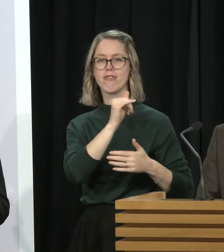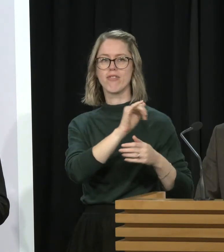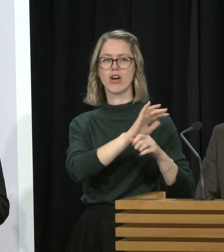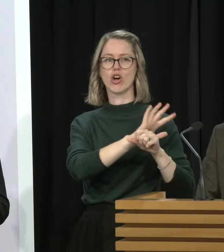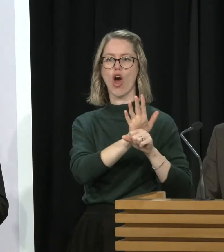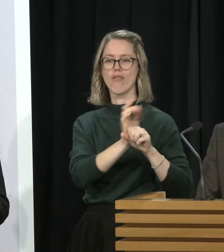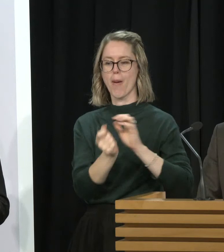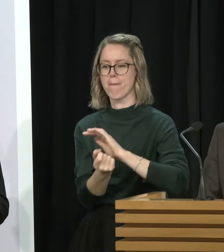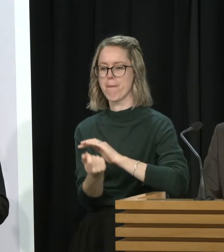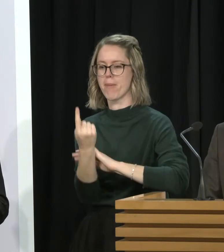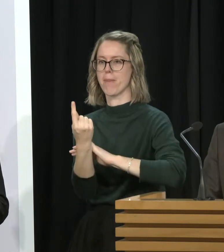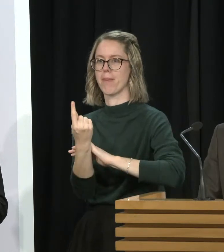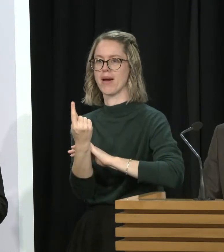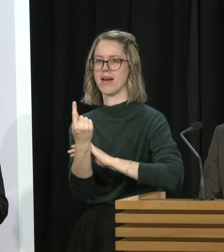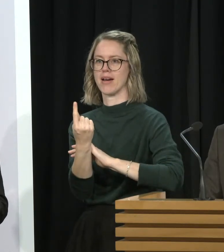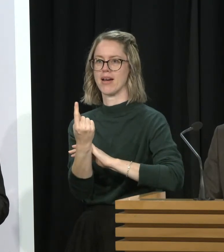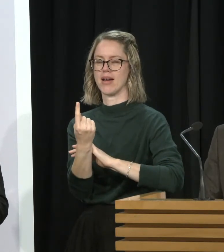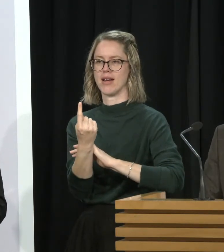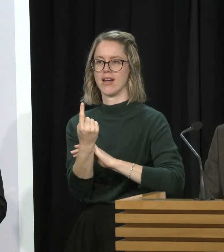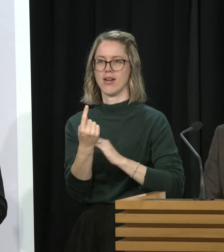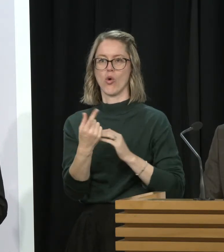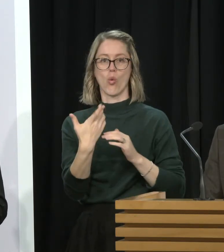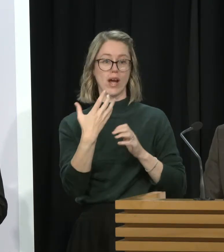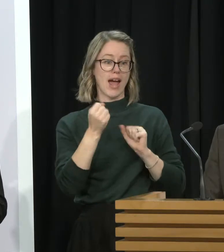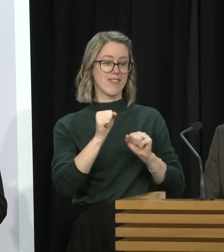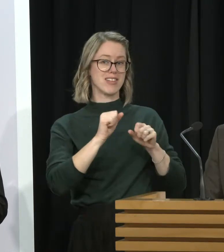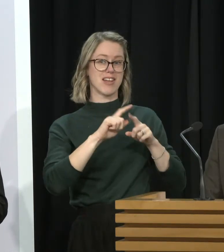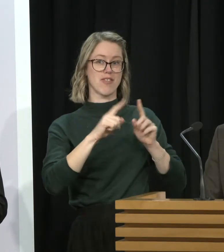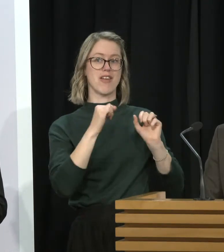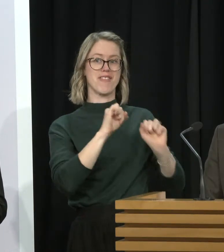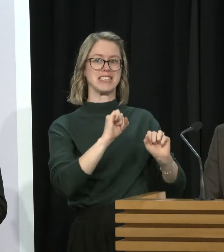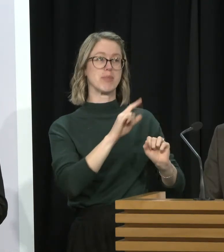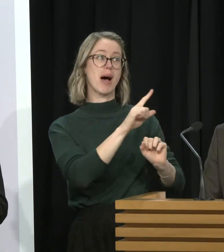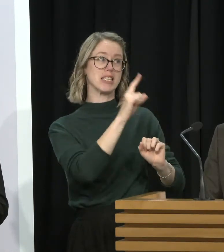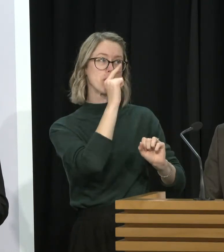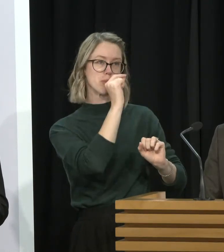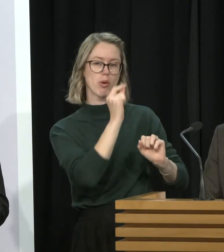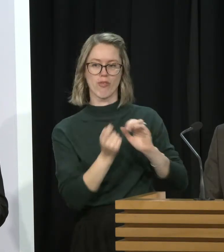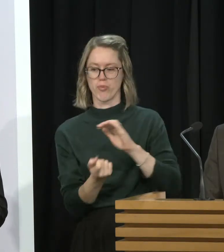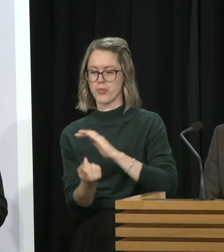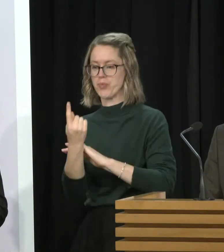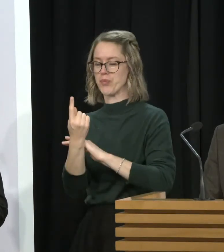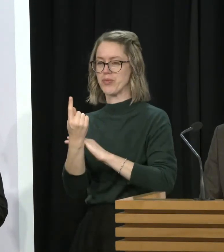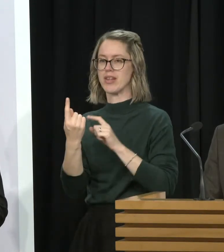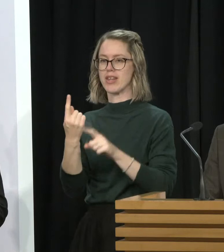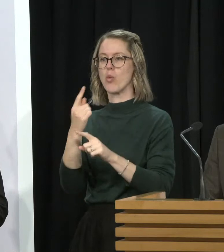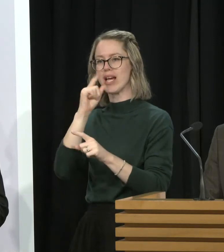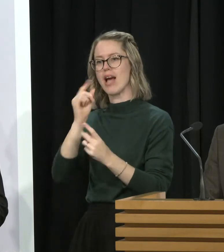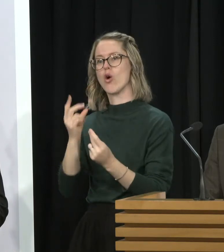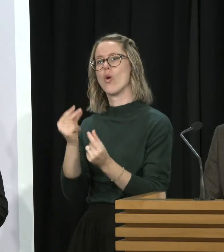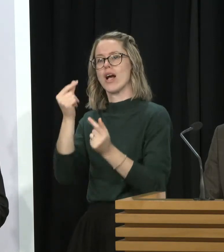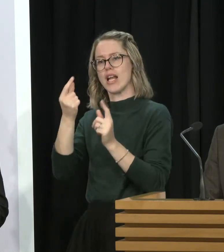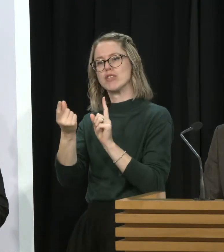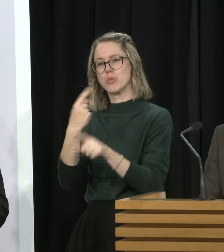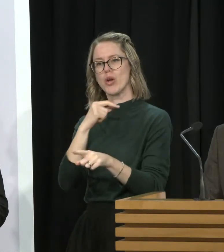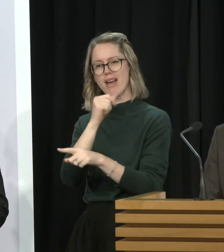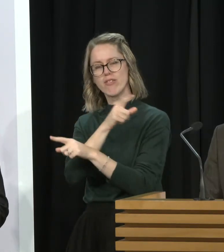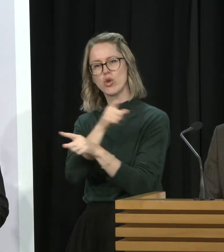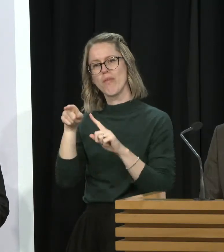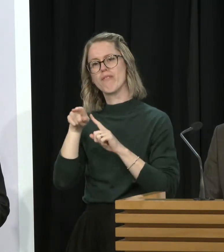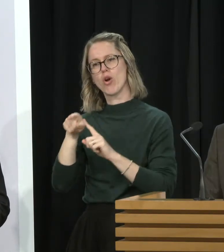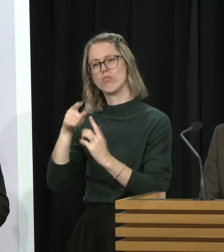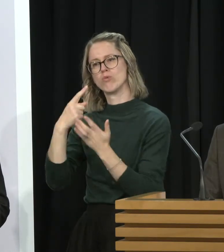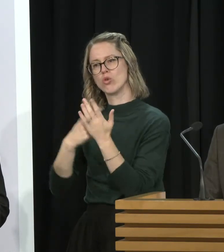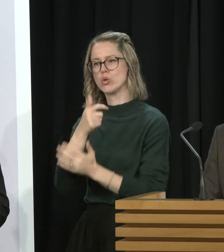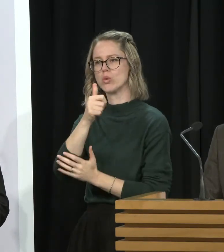the virus somehow makes it through all of the layers of defence that we've built, then we'll be able to respond to that much more quickly if people have been doing the right thing.